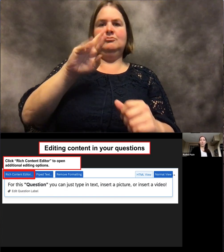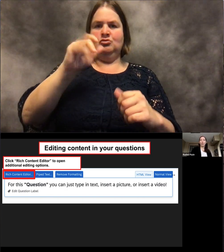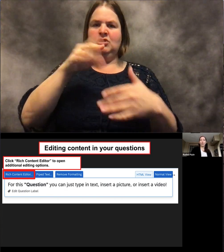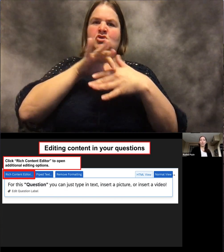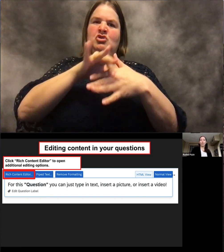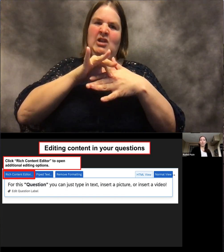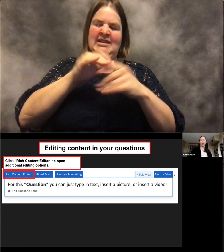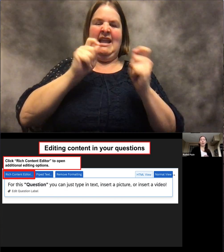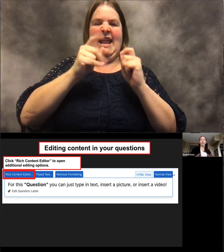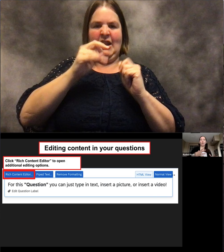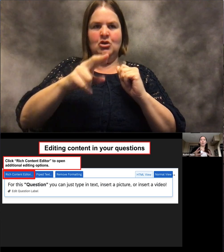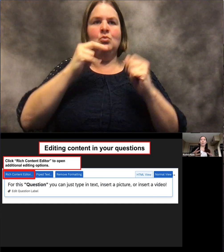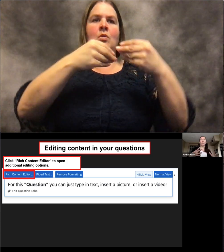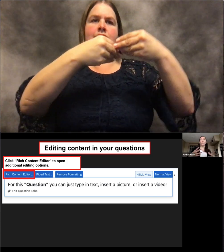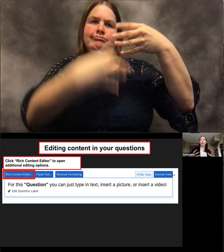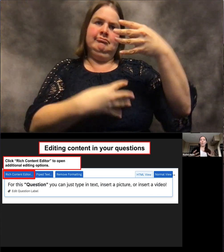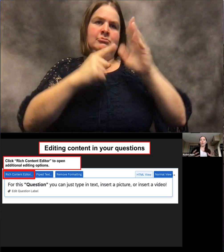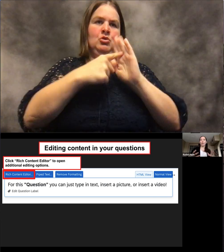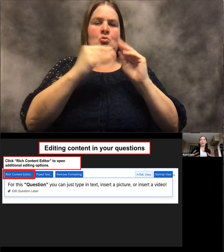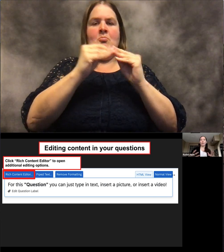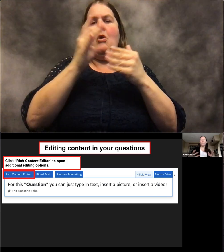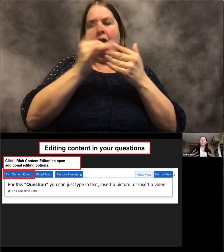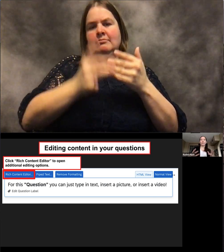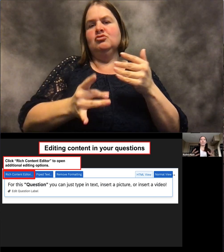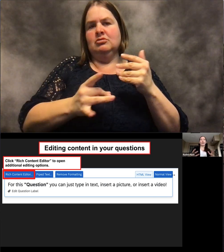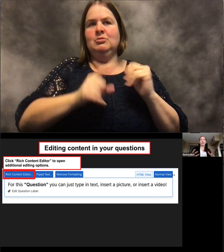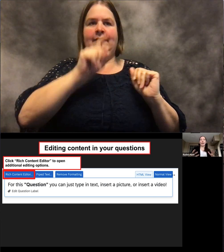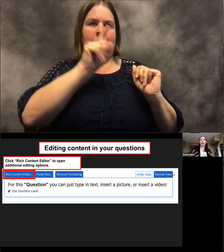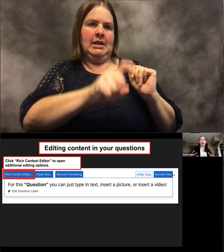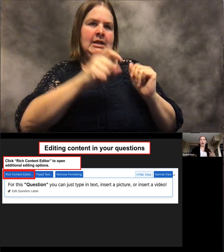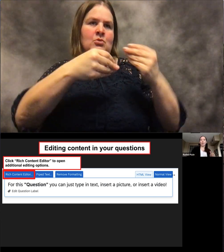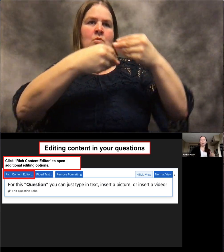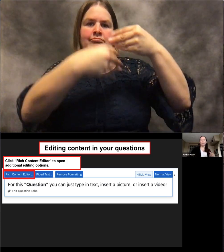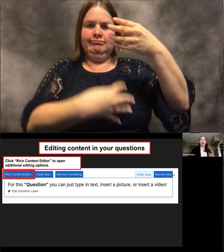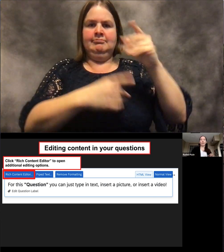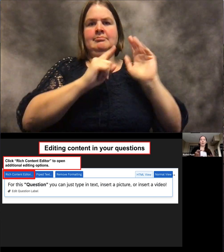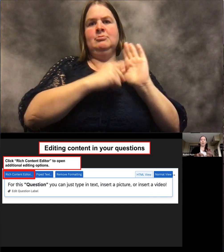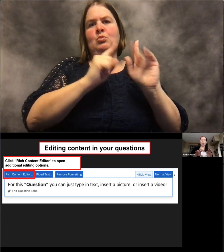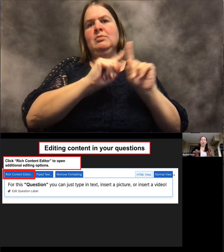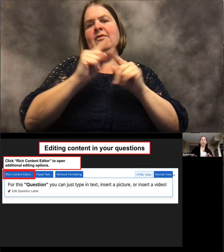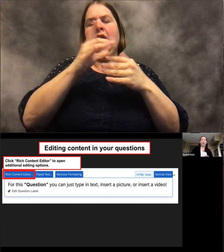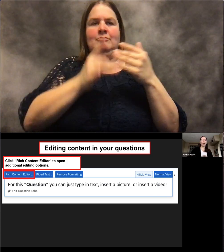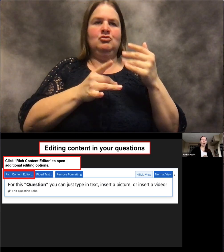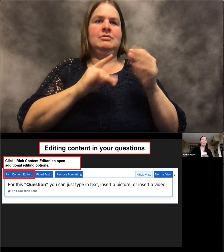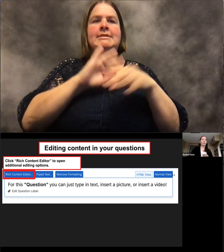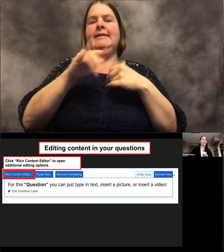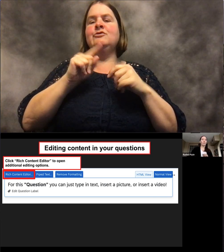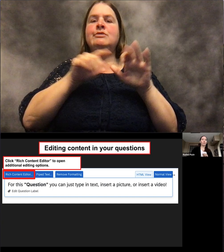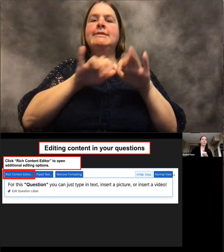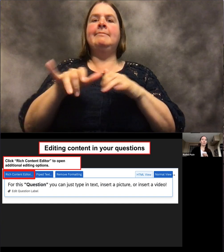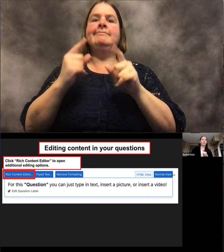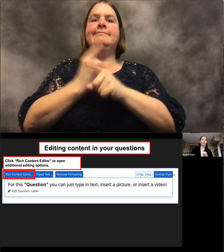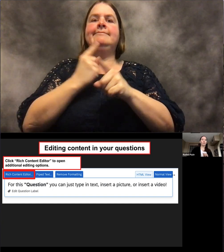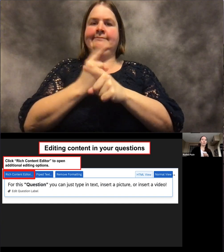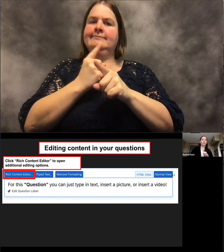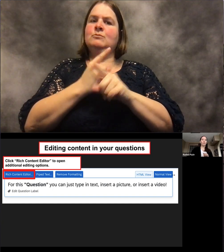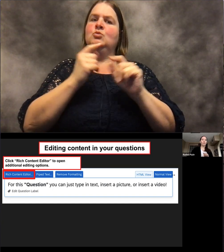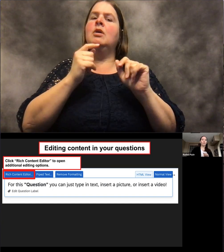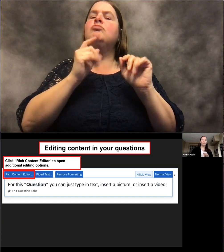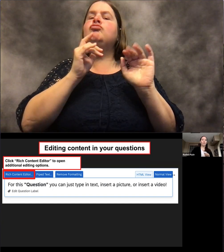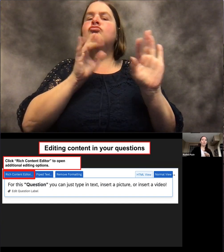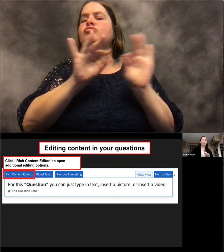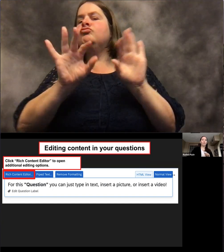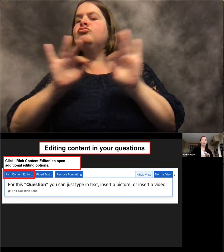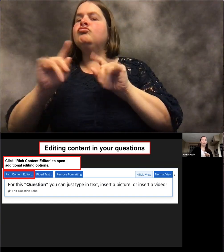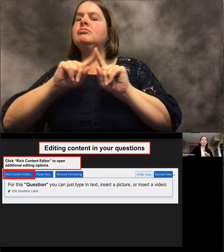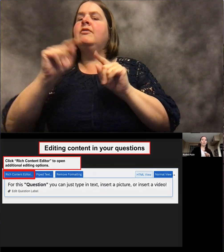editing options. So it gives you a more robust text editing option as opposed to just typing it in.